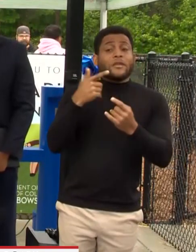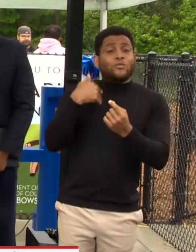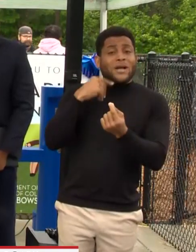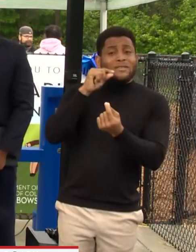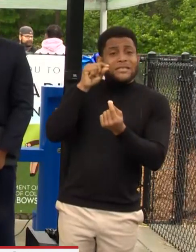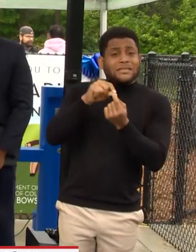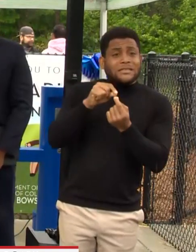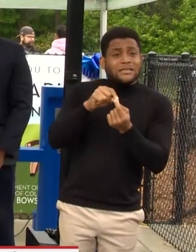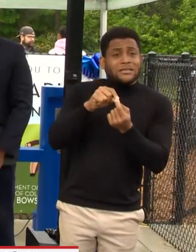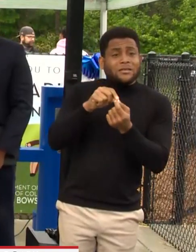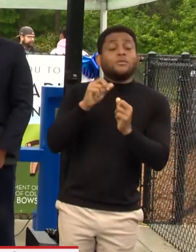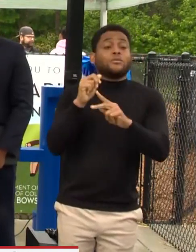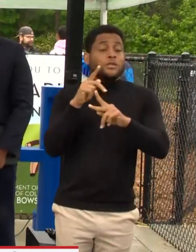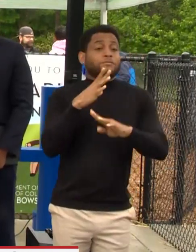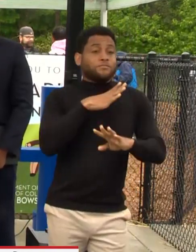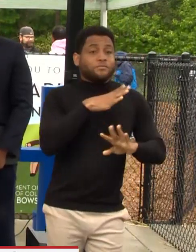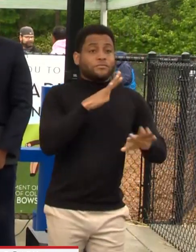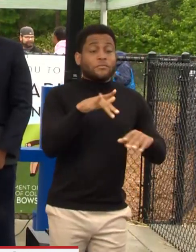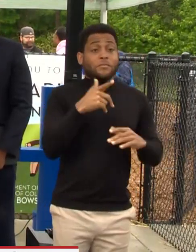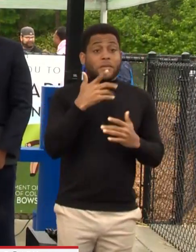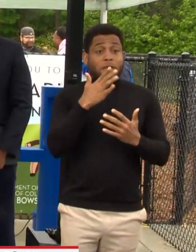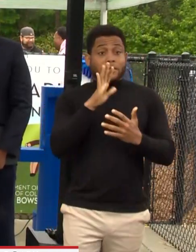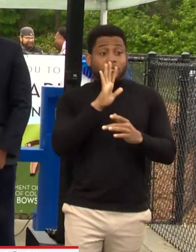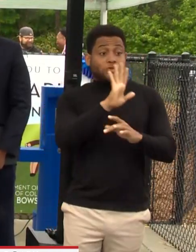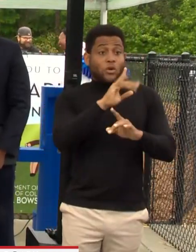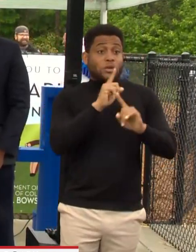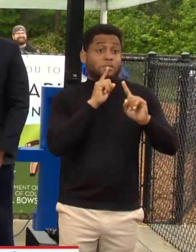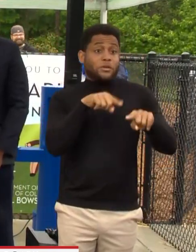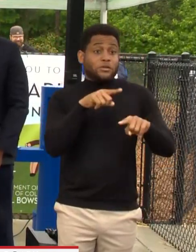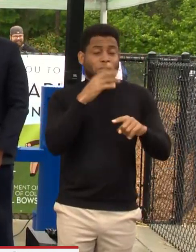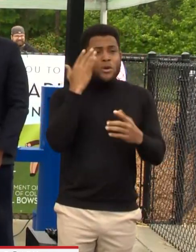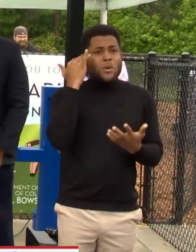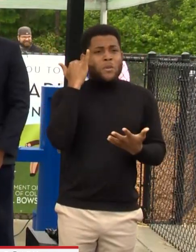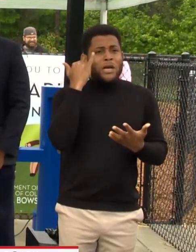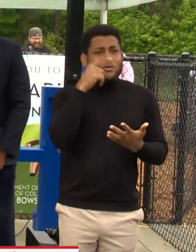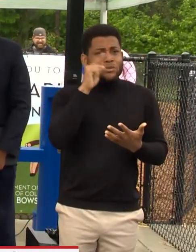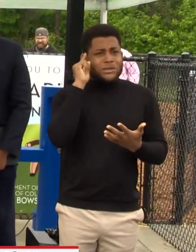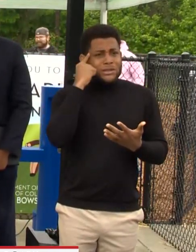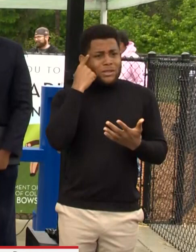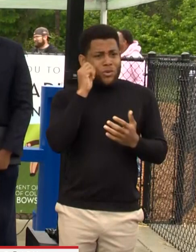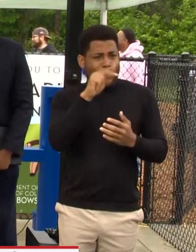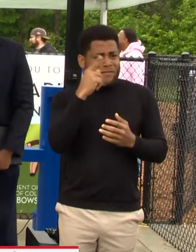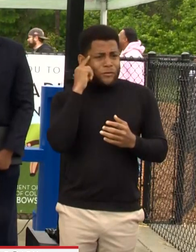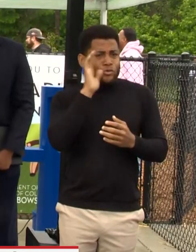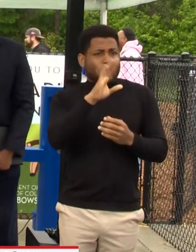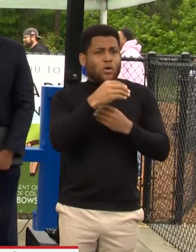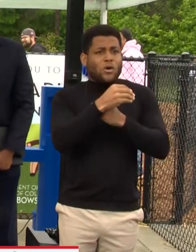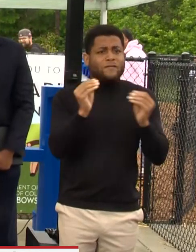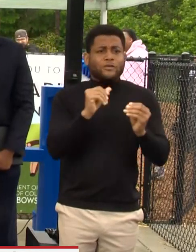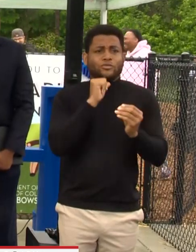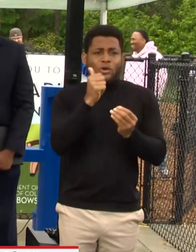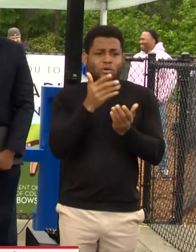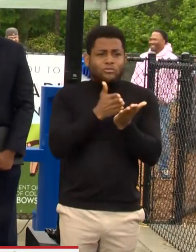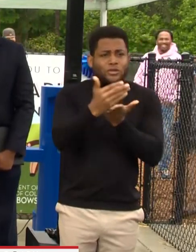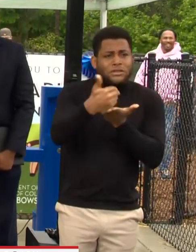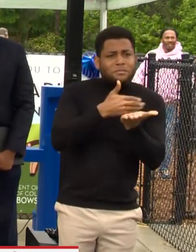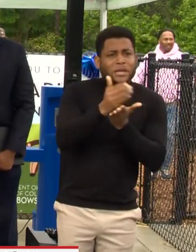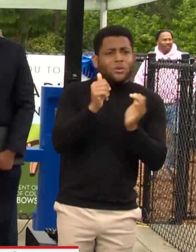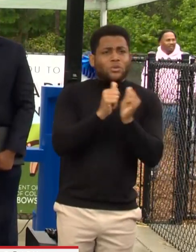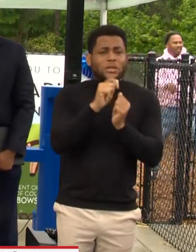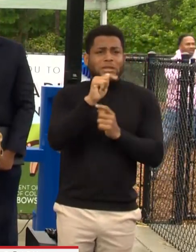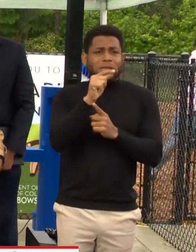And why, in your response, do you think it's okay for you and your office to not be transparent with city taxpayer dollars?